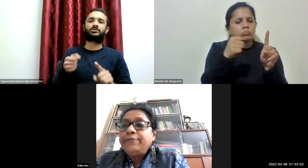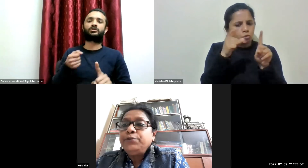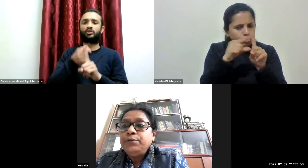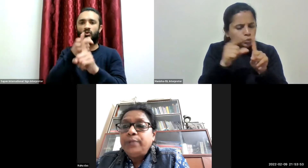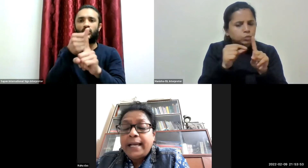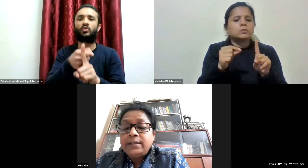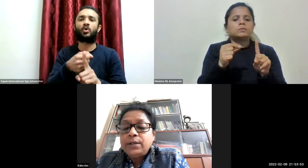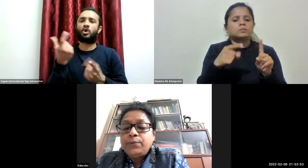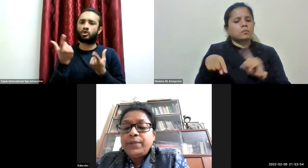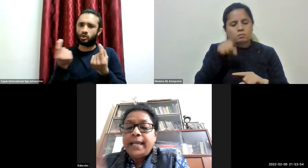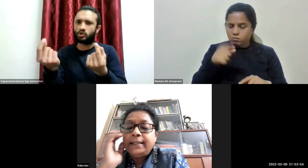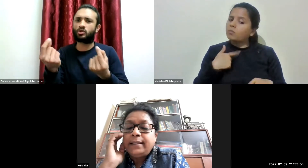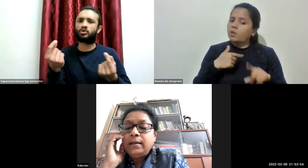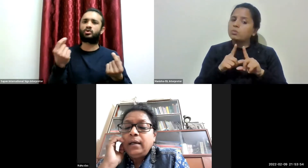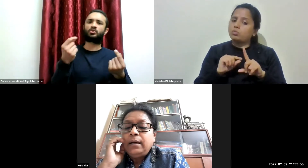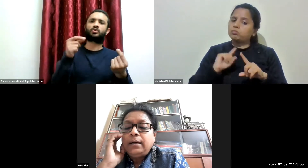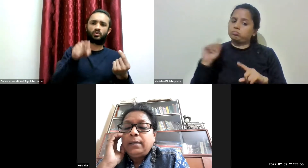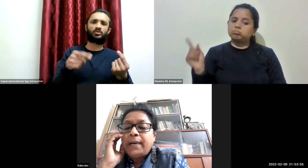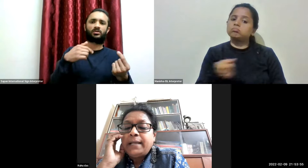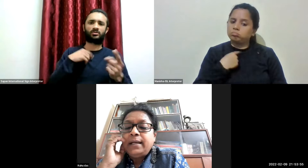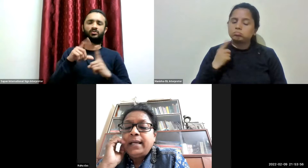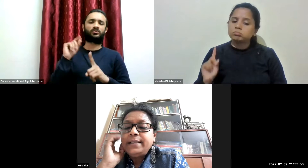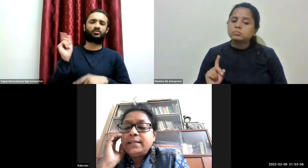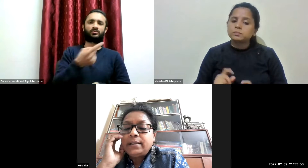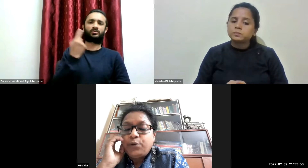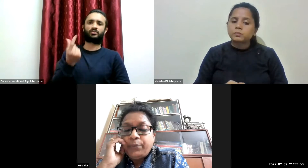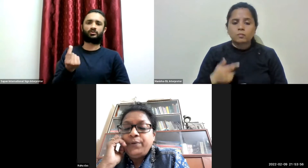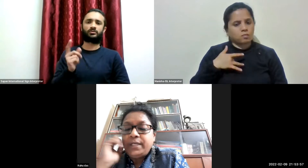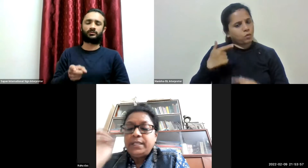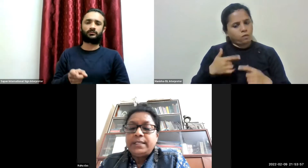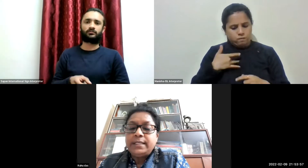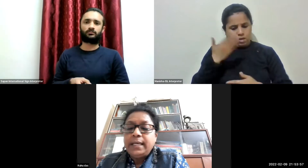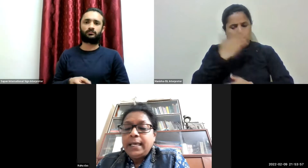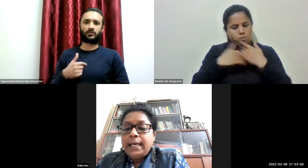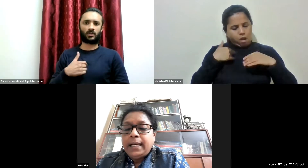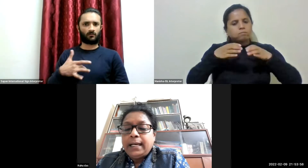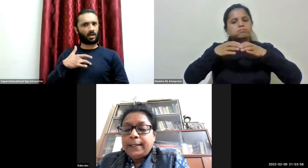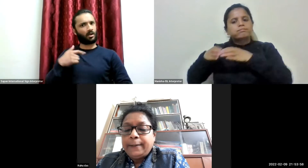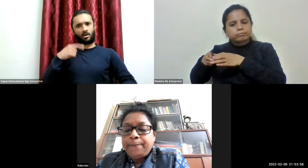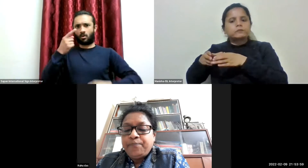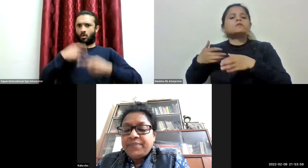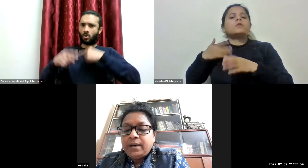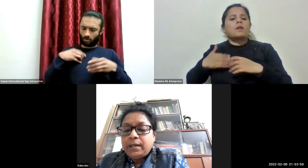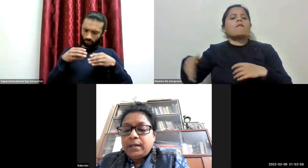We have to do that with the other marginalized communities.